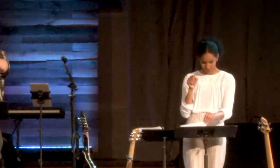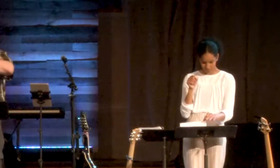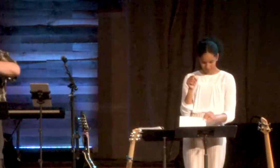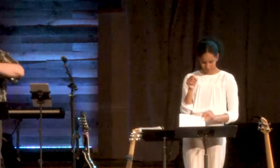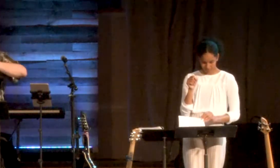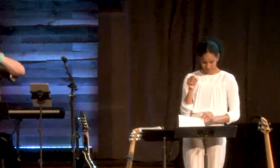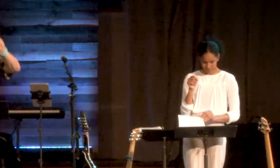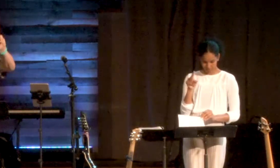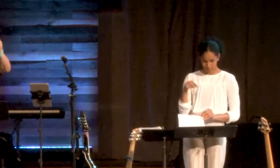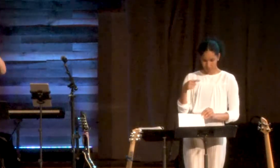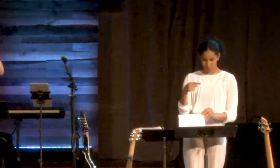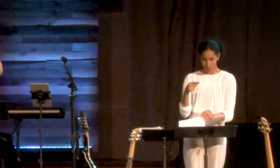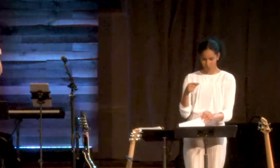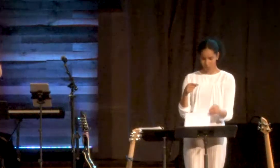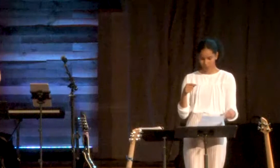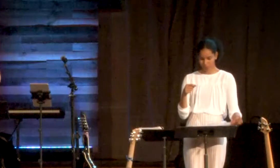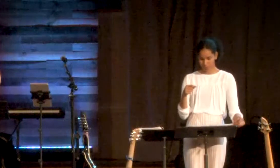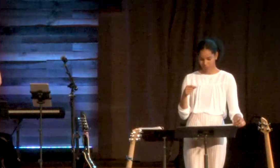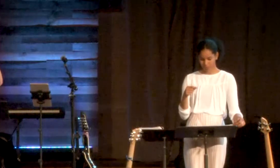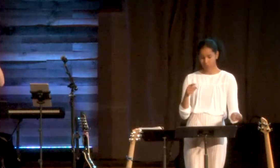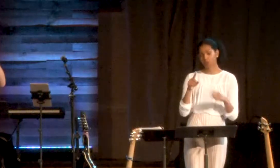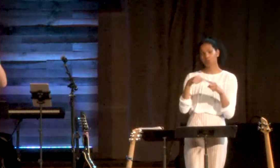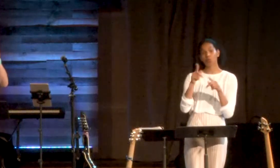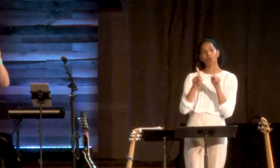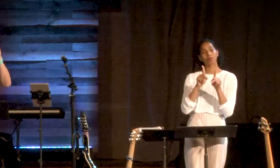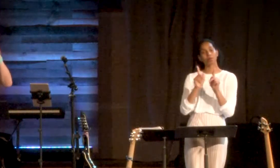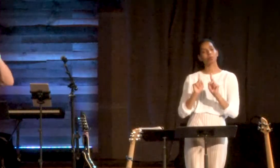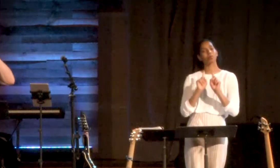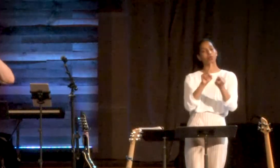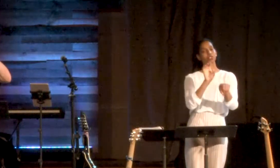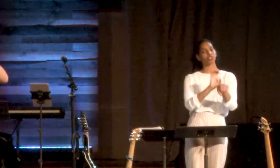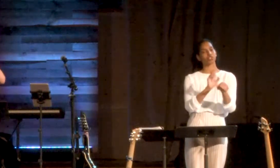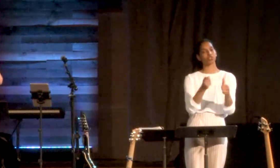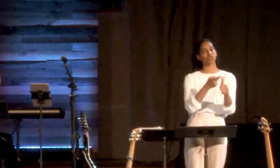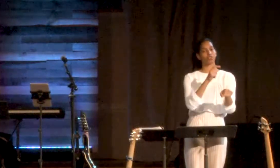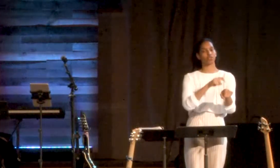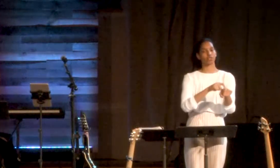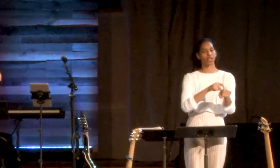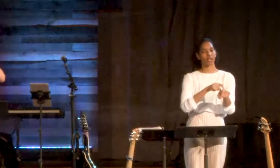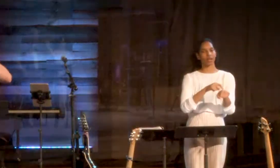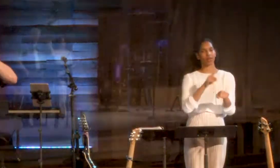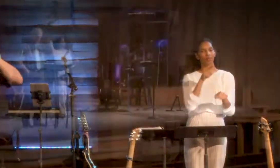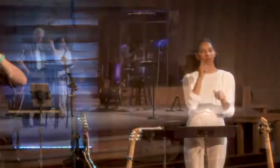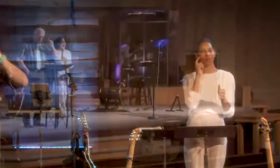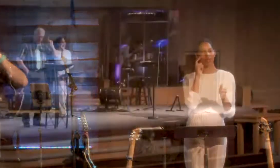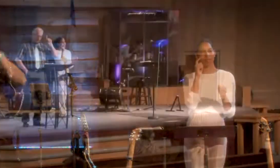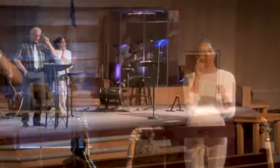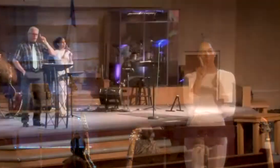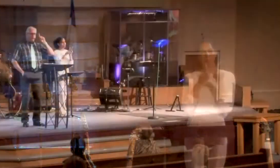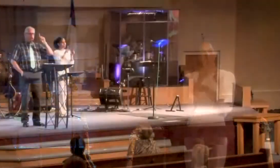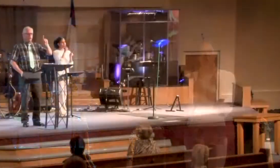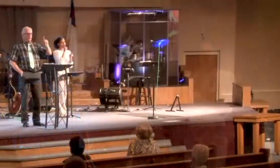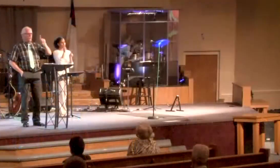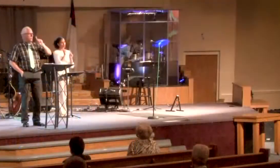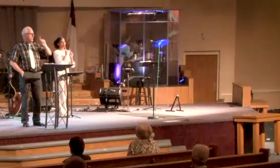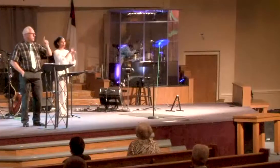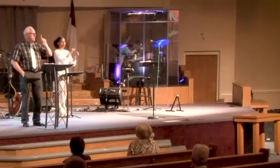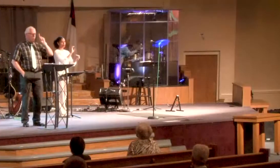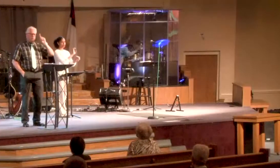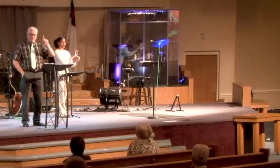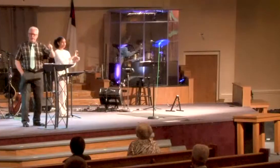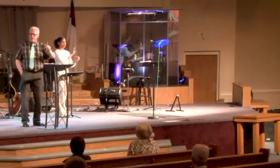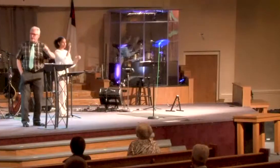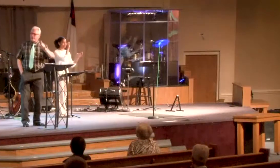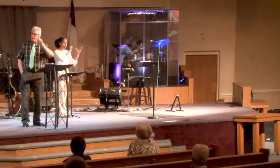a church for the first time, they're looking for two things. Two things. The first is they want